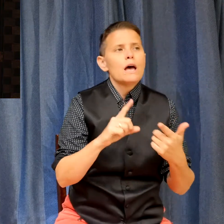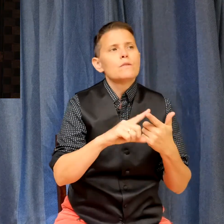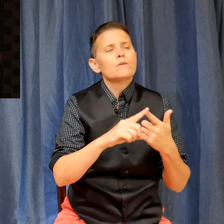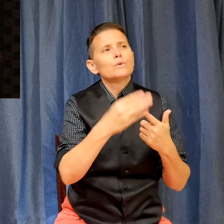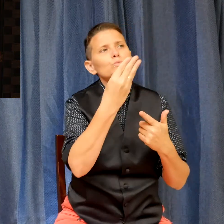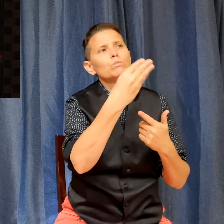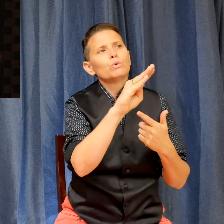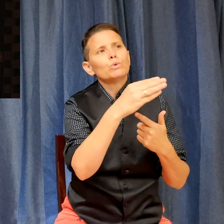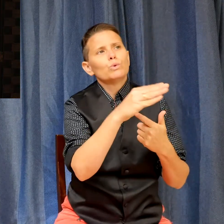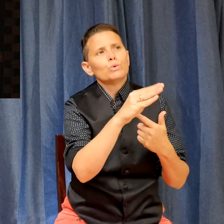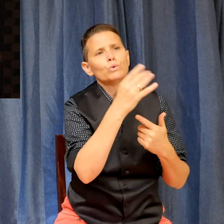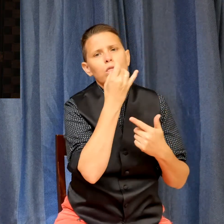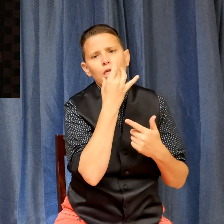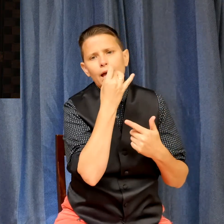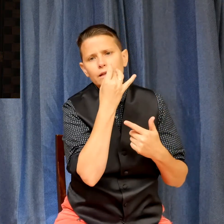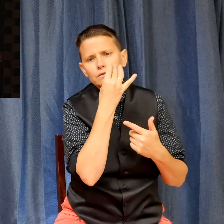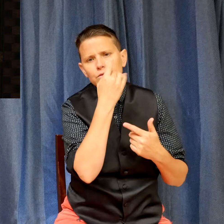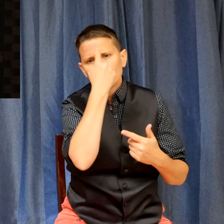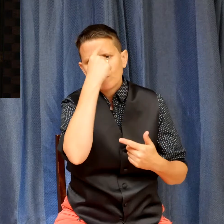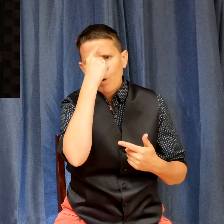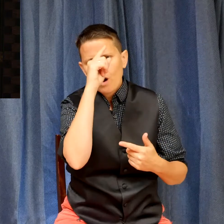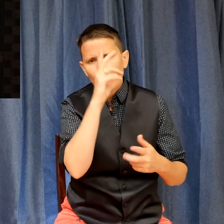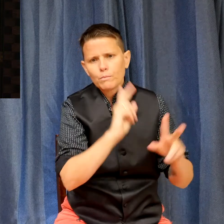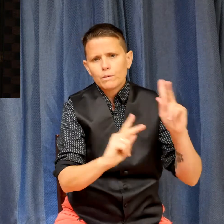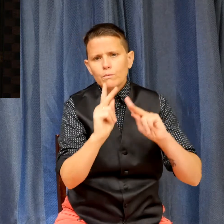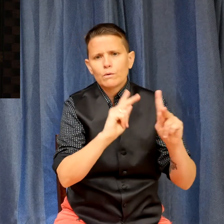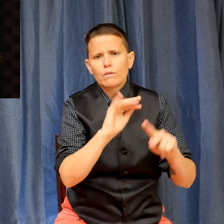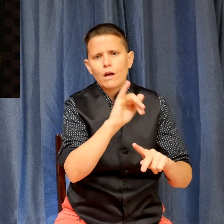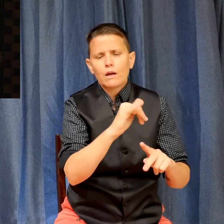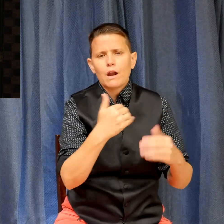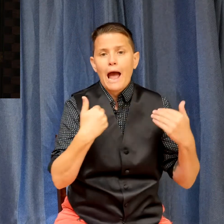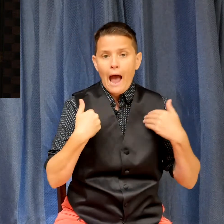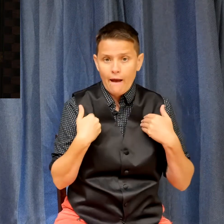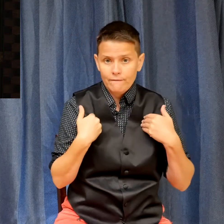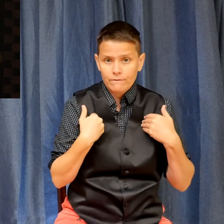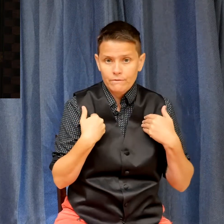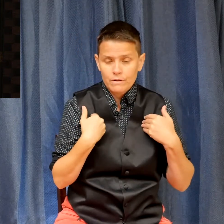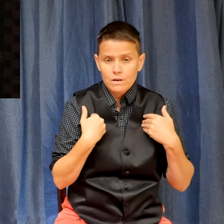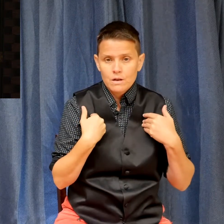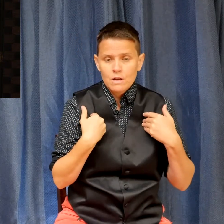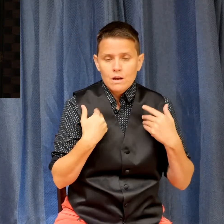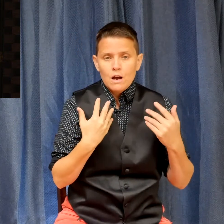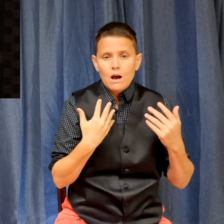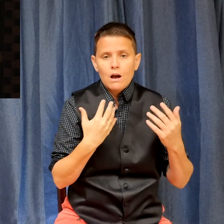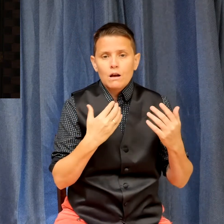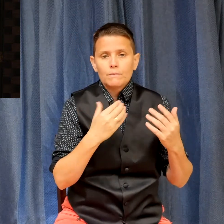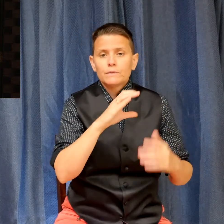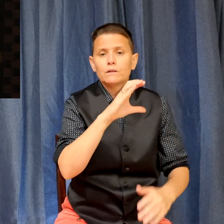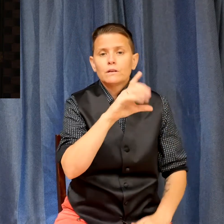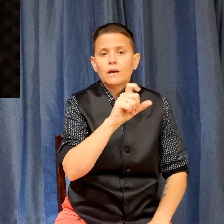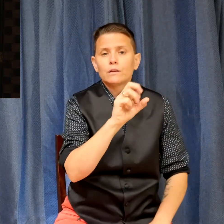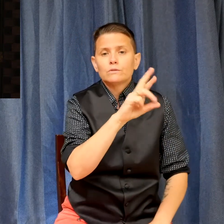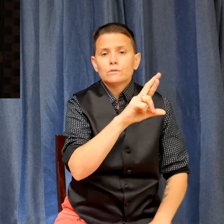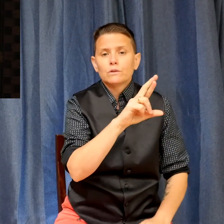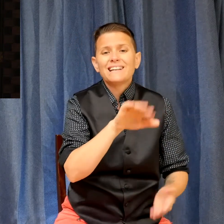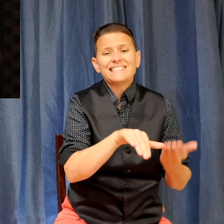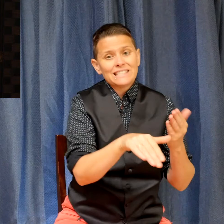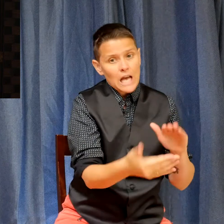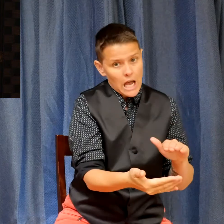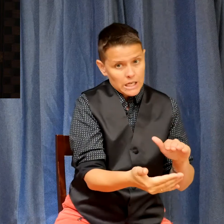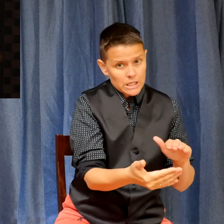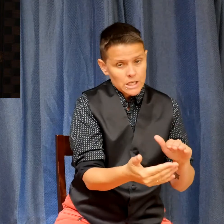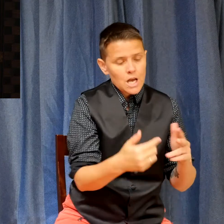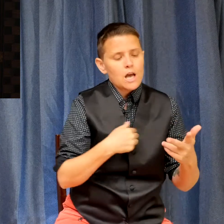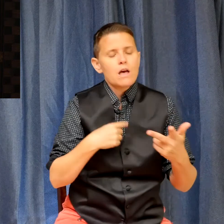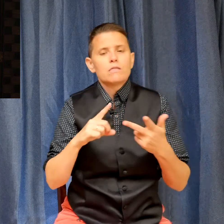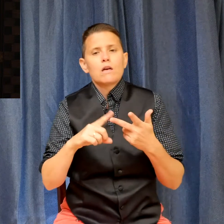people that had cancer of this ilk and didn't make it. And then the white lanterns, which I got to